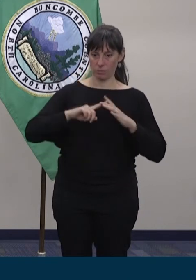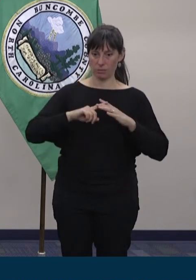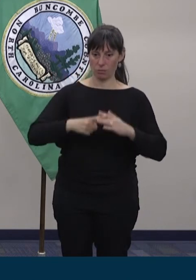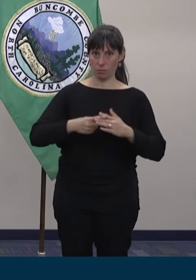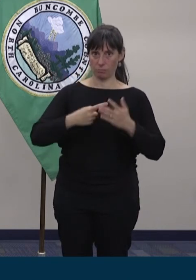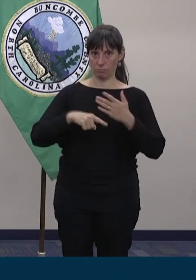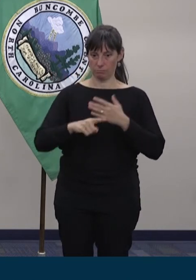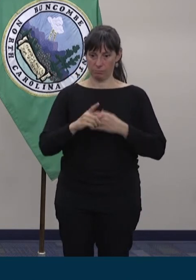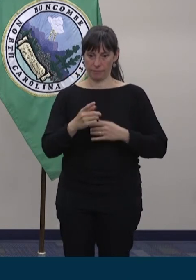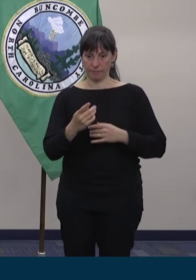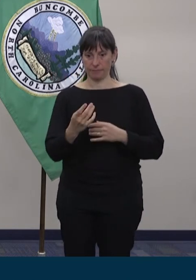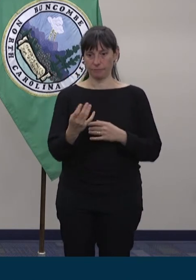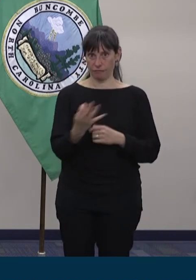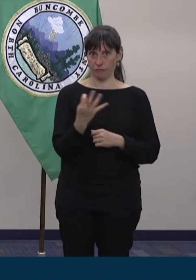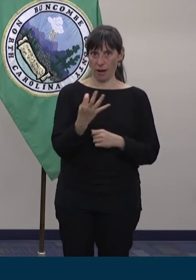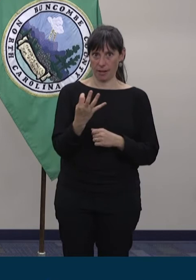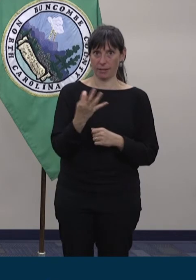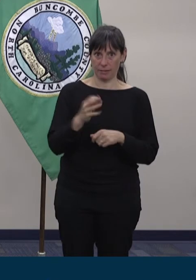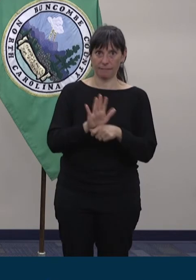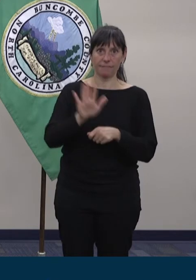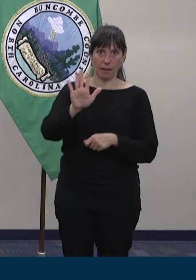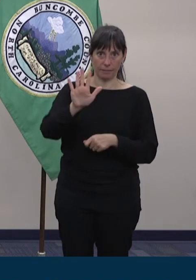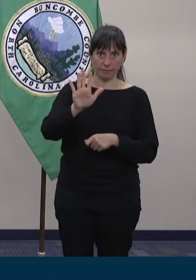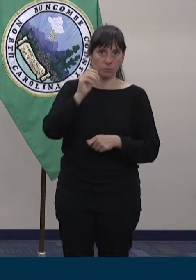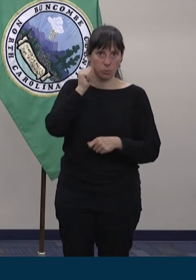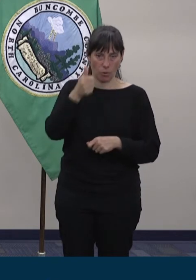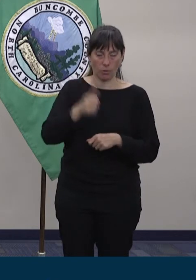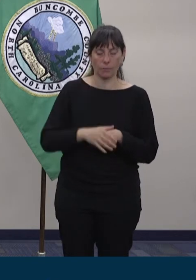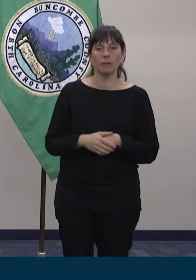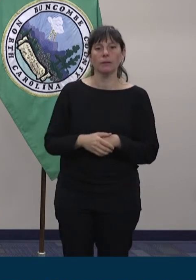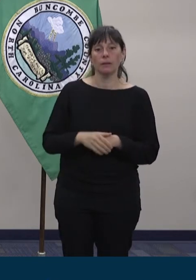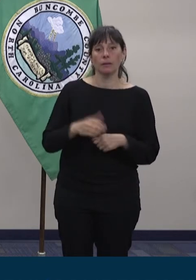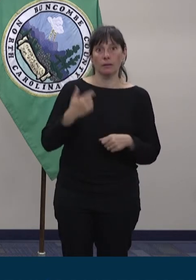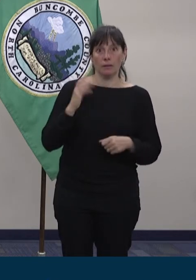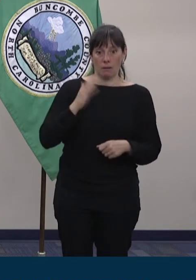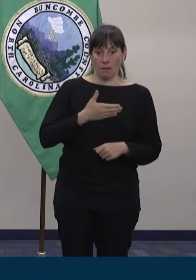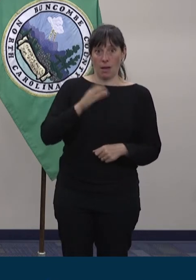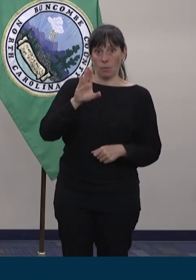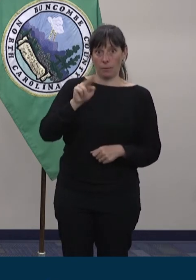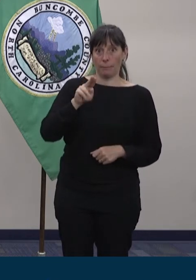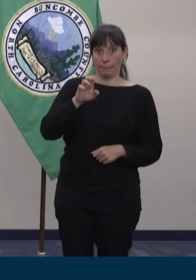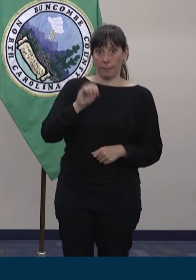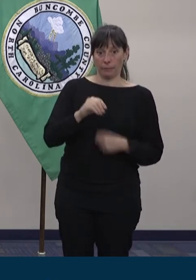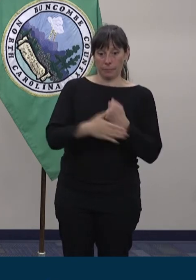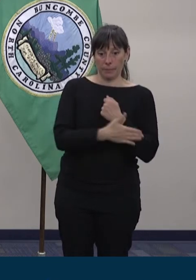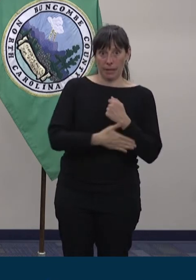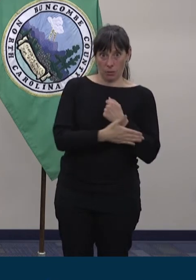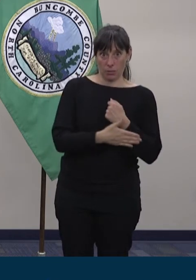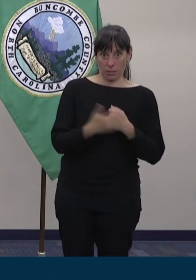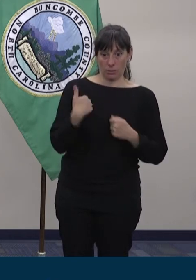p.m. Buncombe County will be fully aligning with Executive Order number 147.